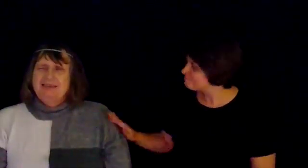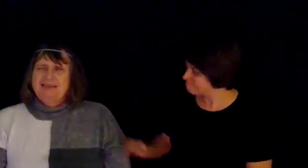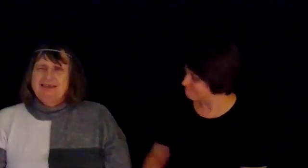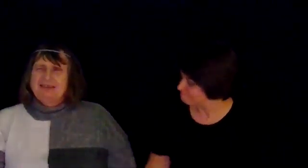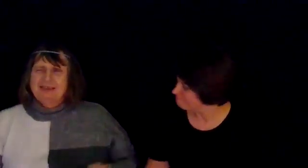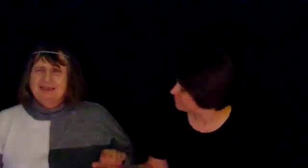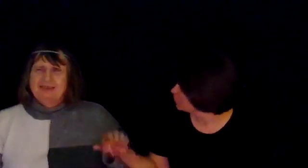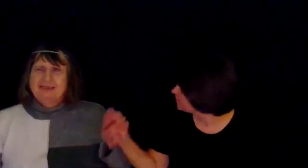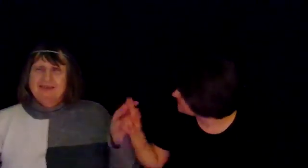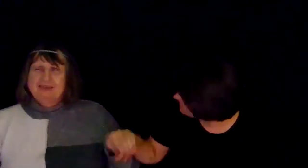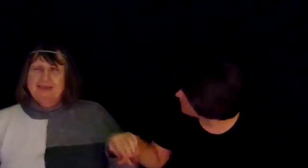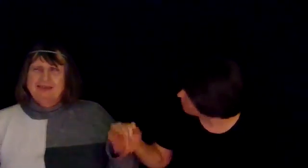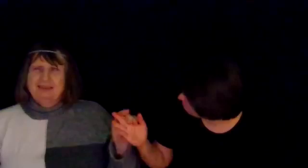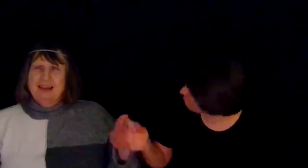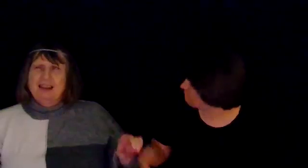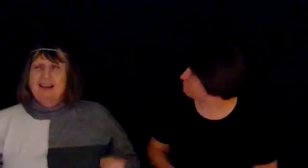Yep.